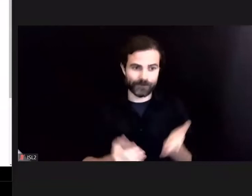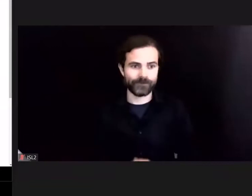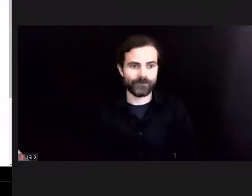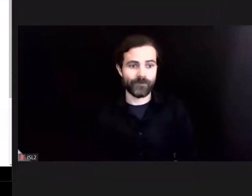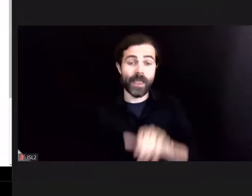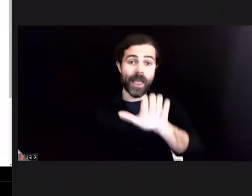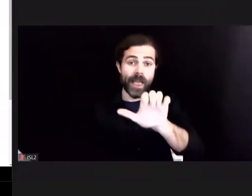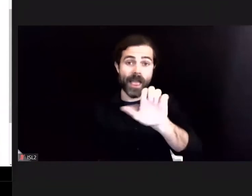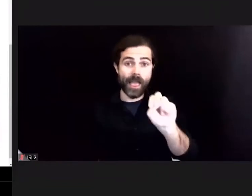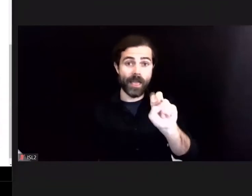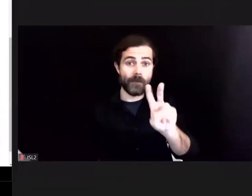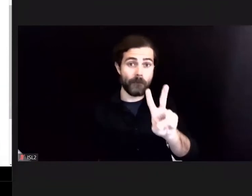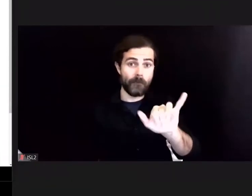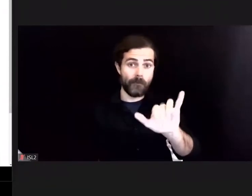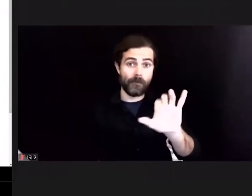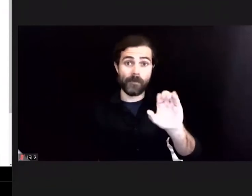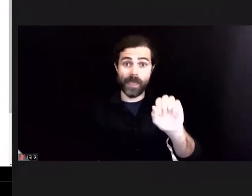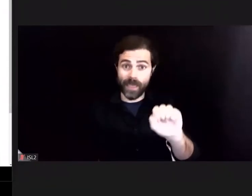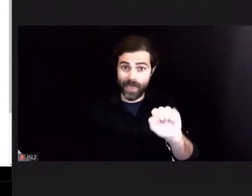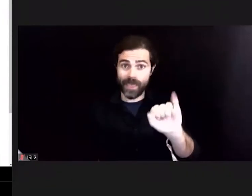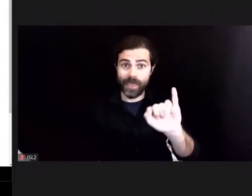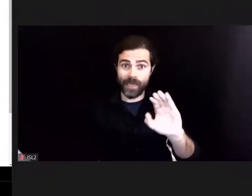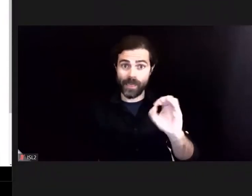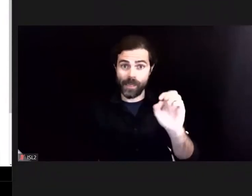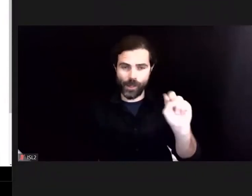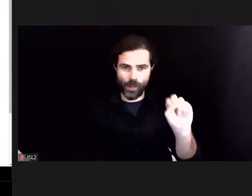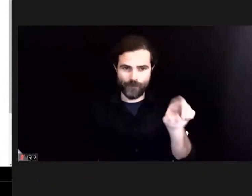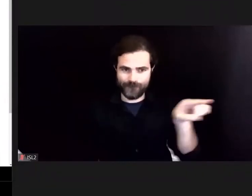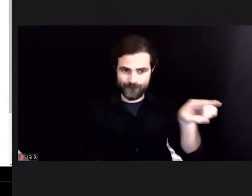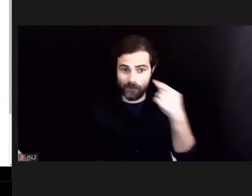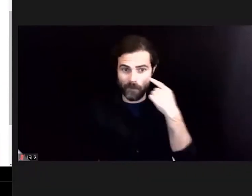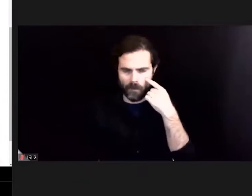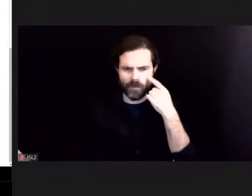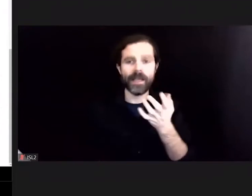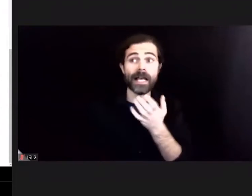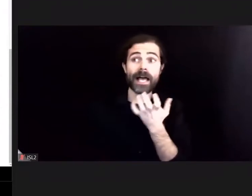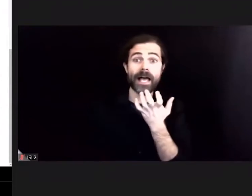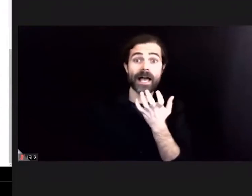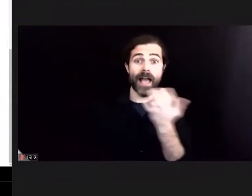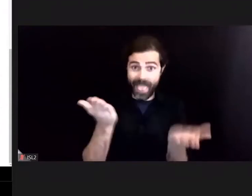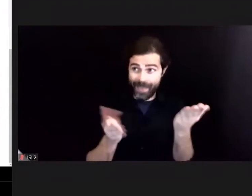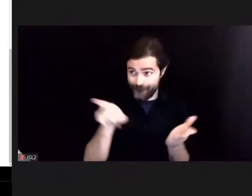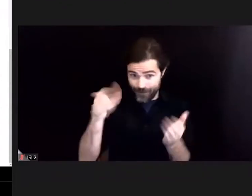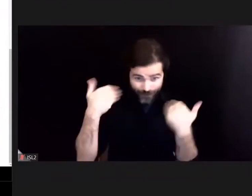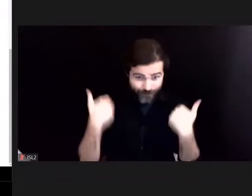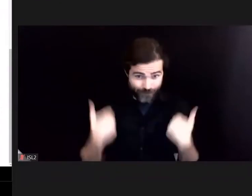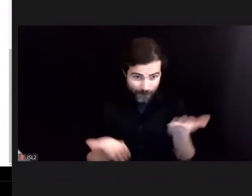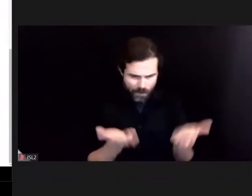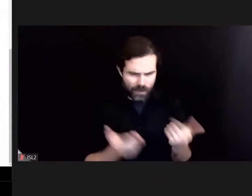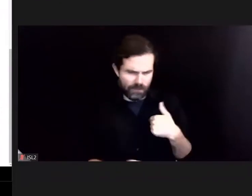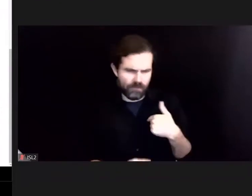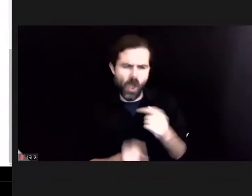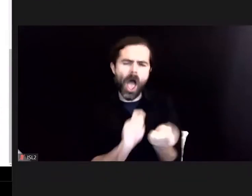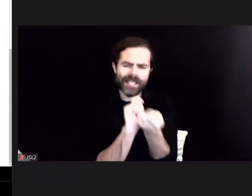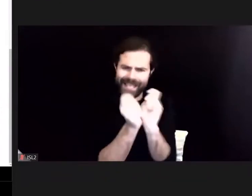before, you can change different details of these projects, add a new country or add a company and